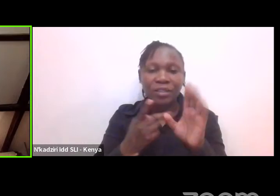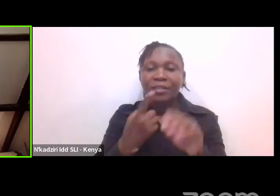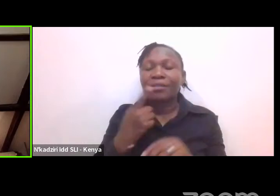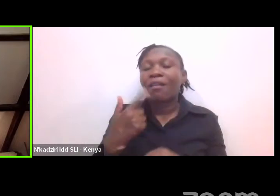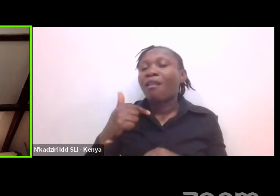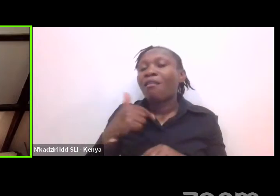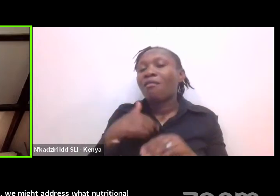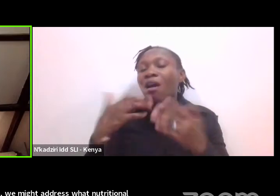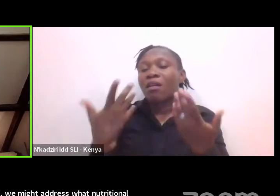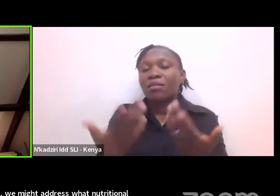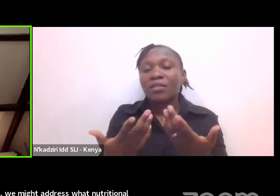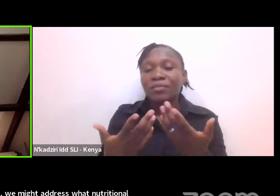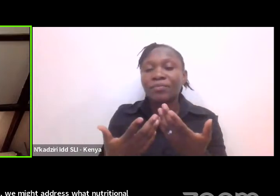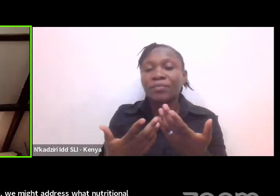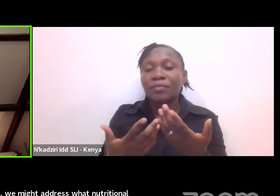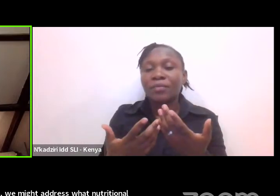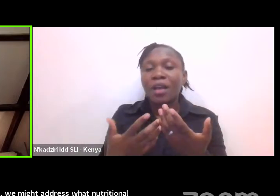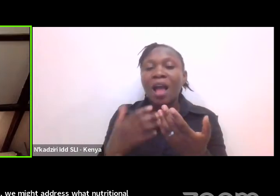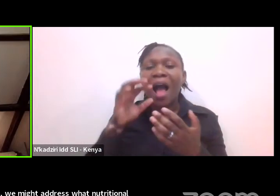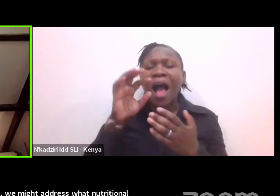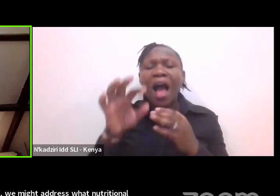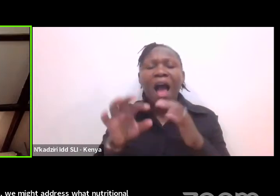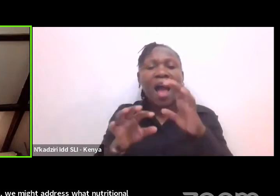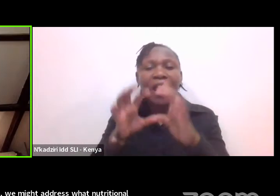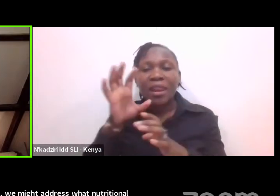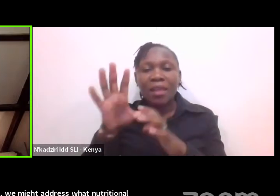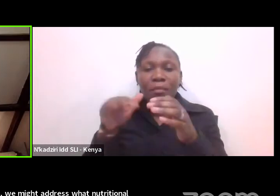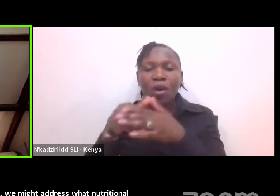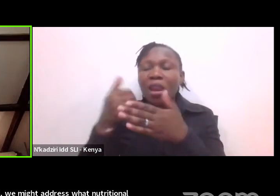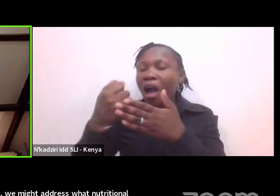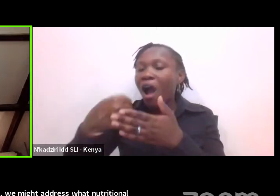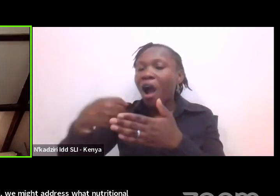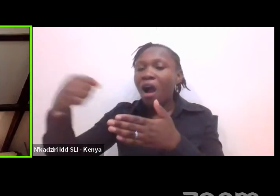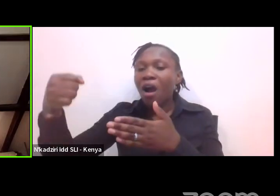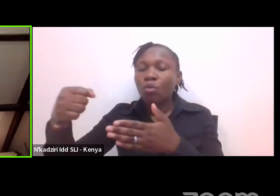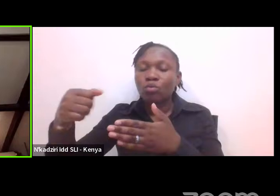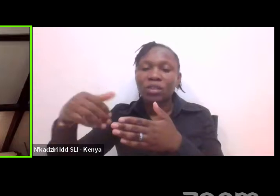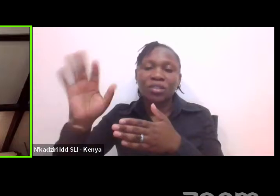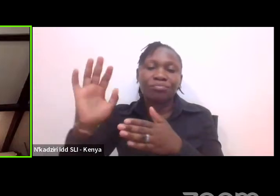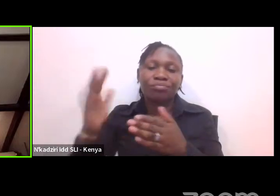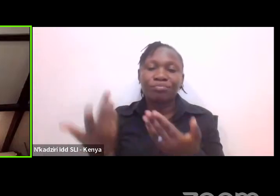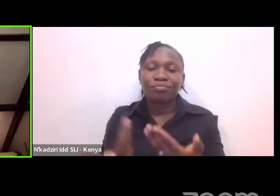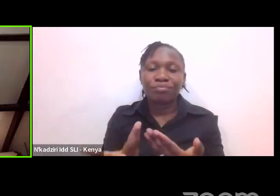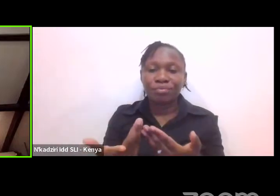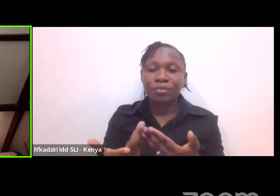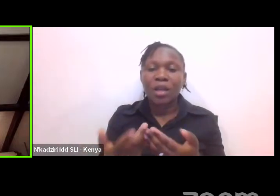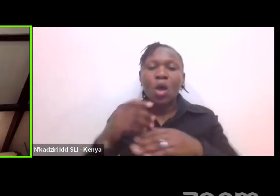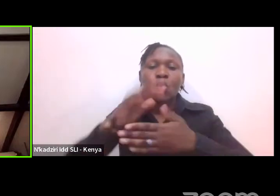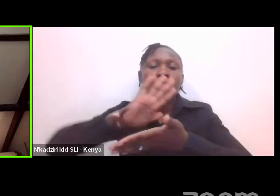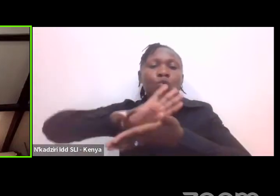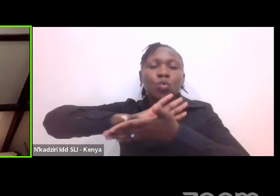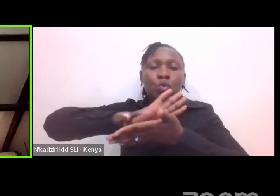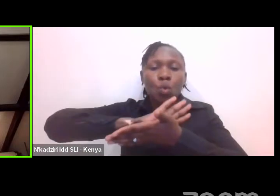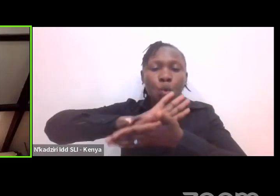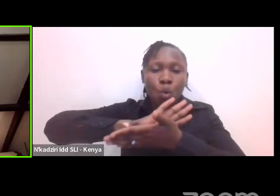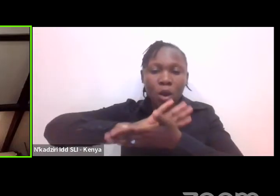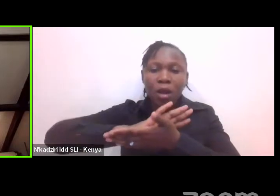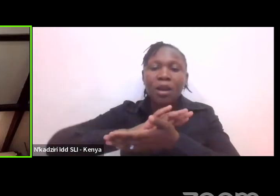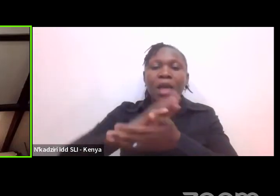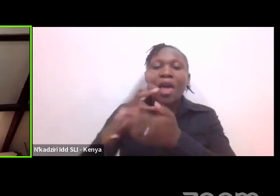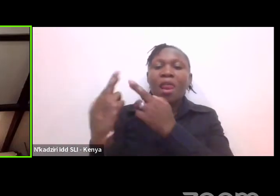Animals in the outdoors. Our schools increasingly prioritize animal care in a way that is responsibility